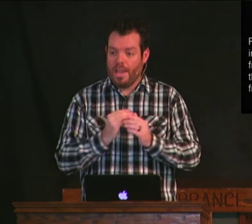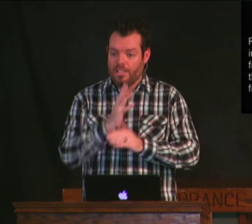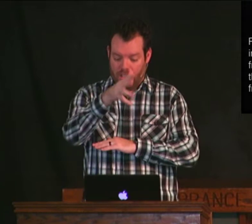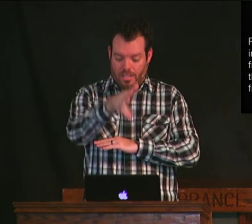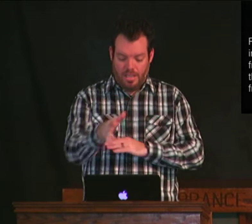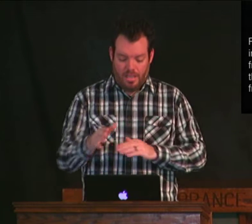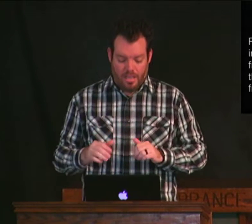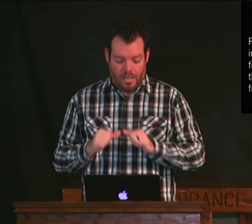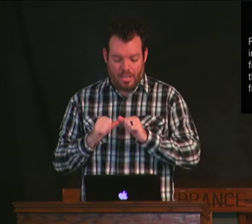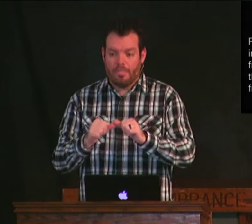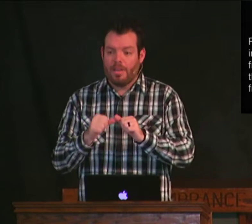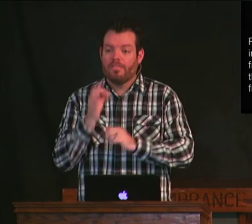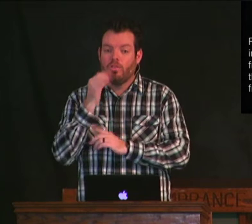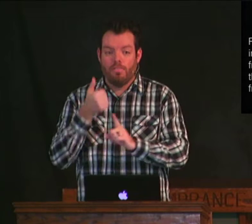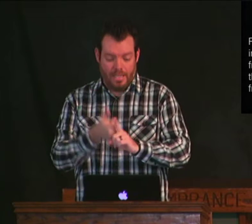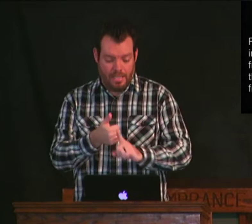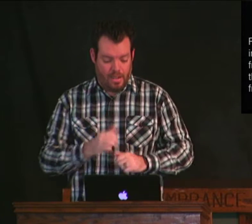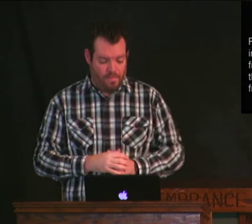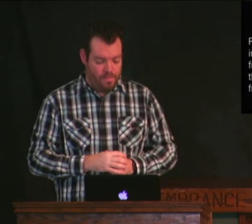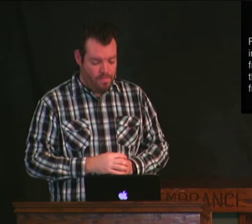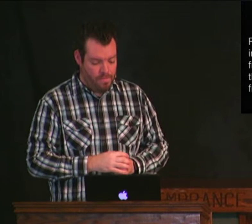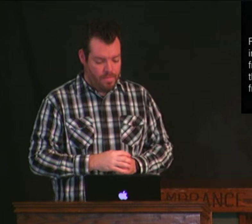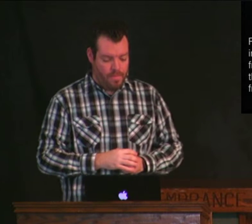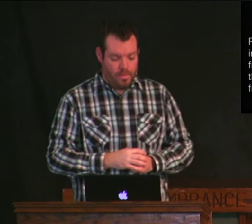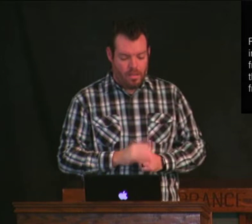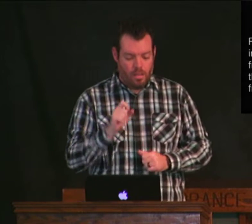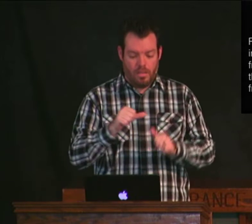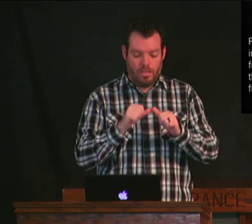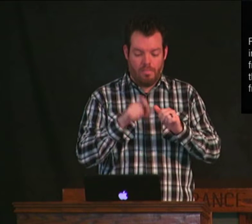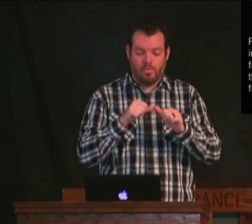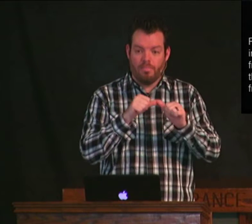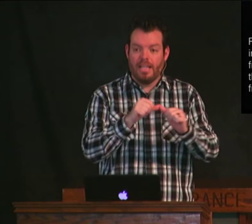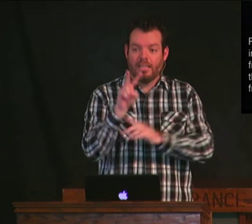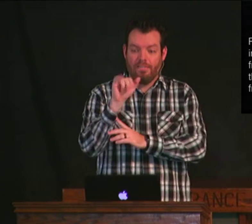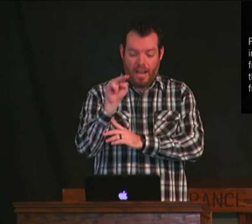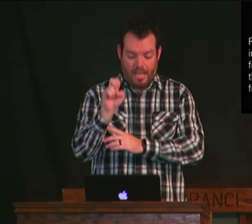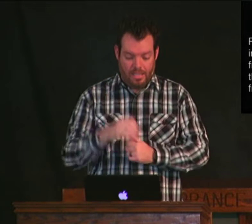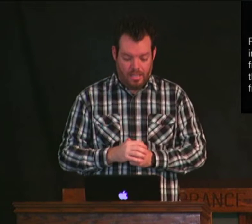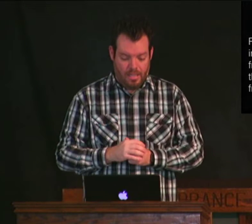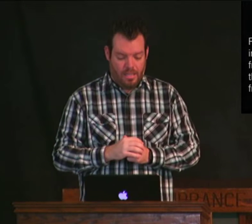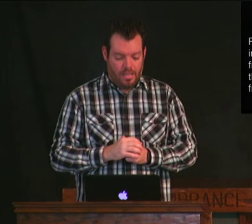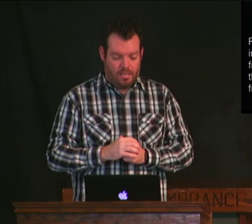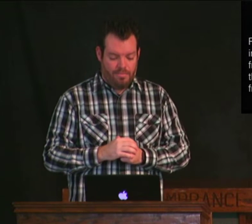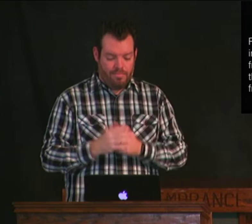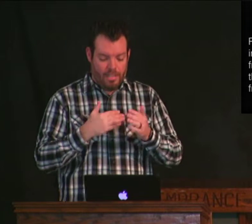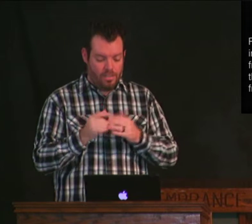branch can bear fruit by itself. It must remain in the vine. Neither you